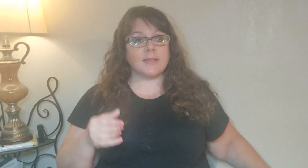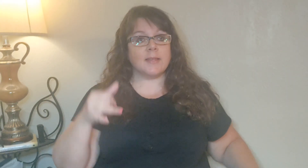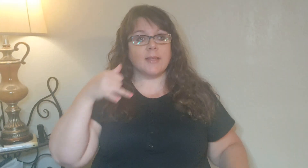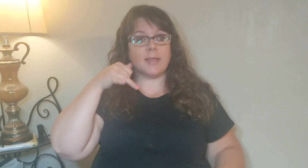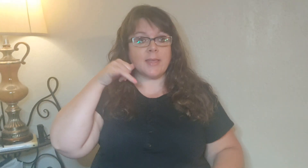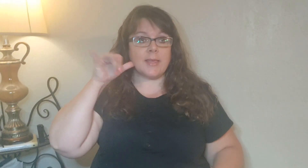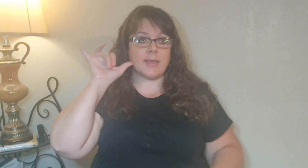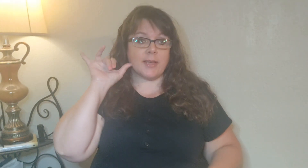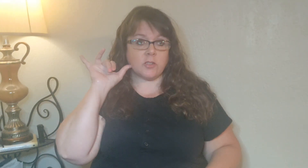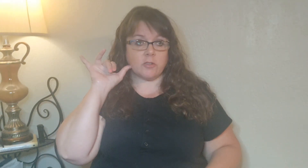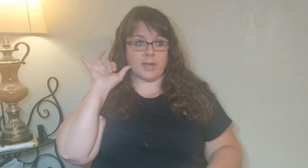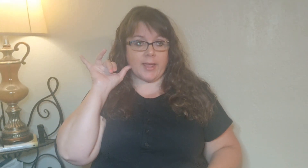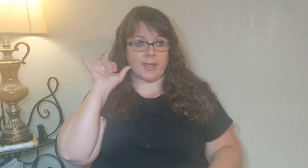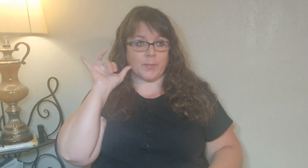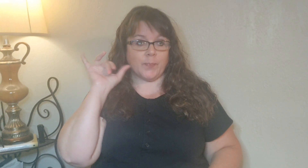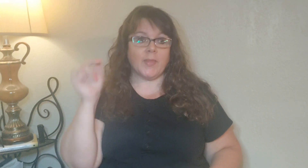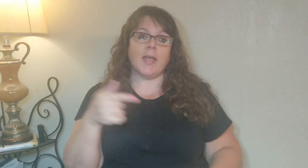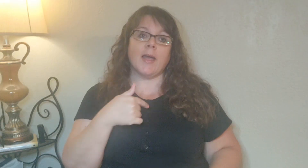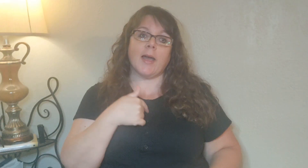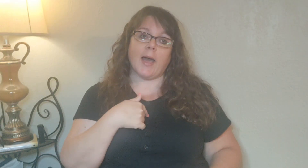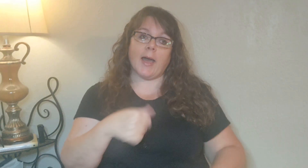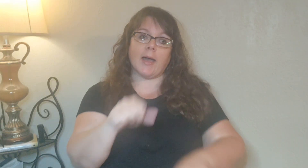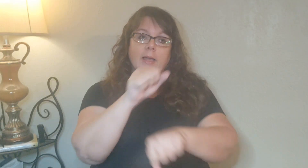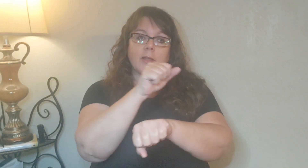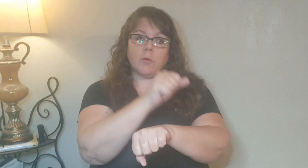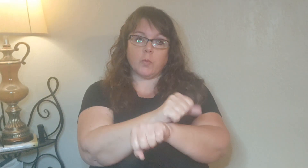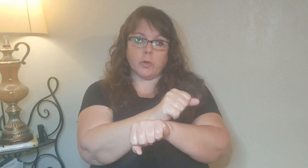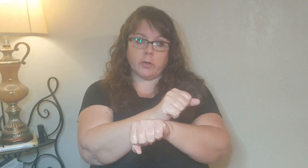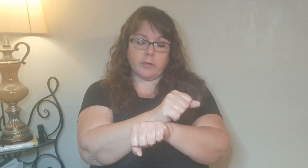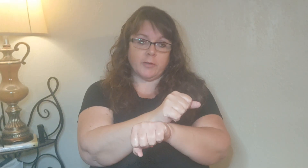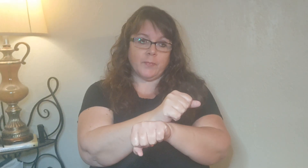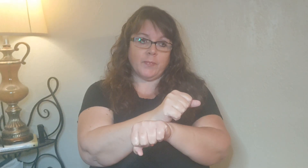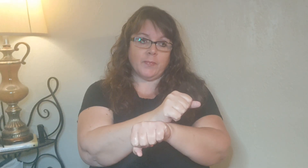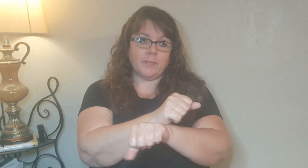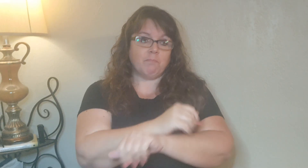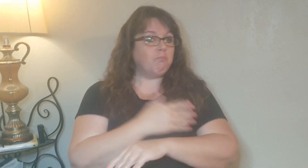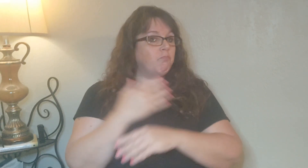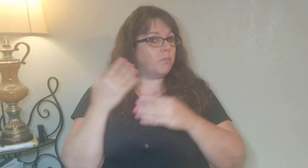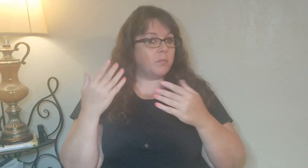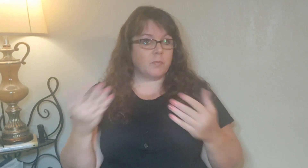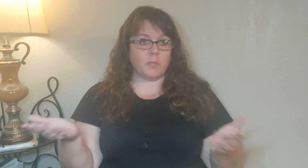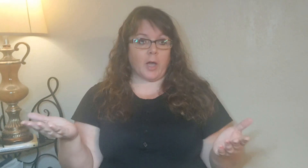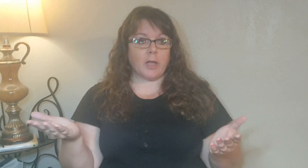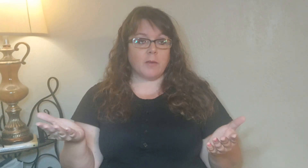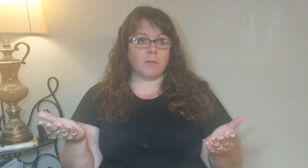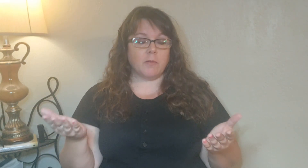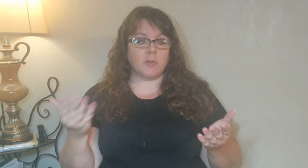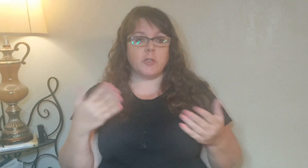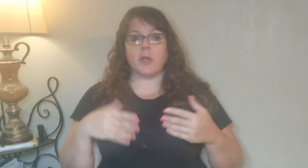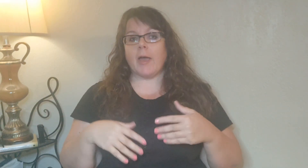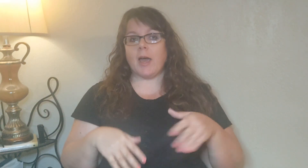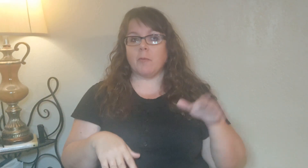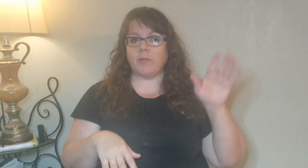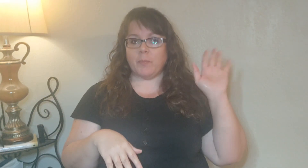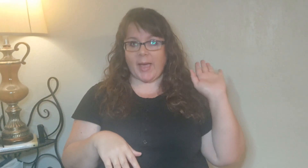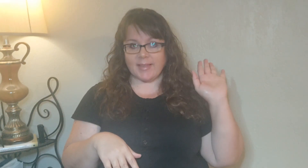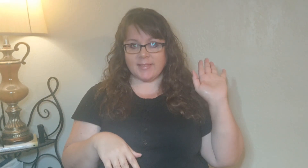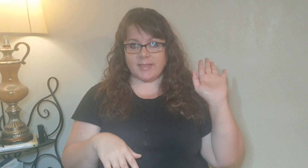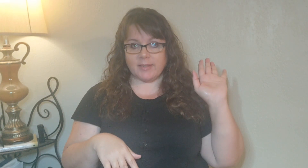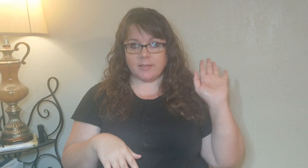is, yesterday, I work. Not, have past